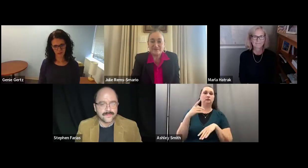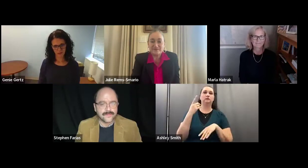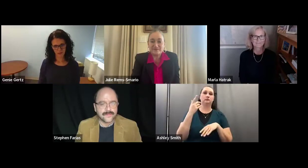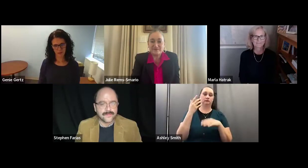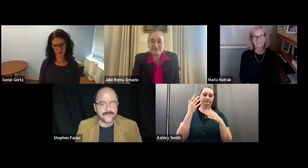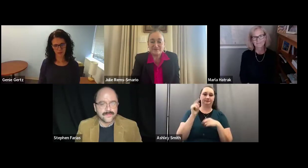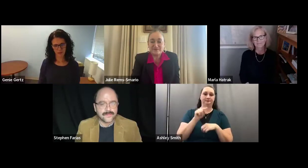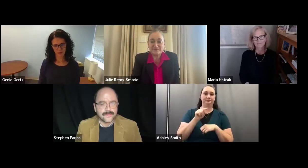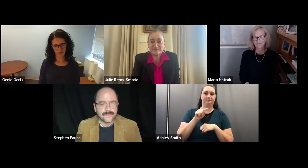parents or the children,